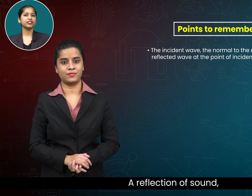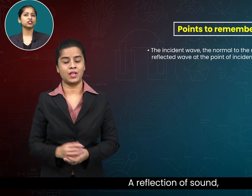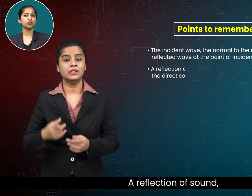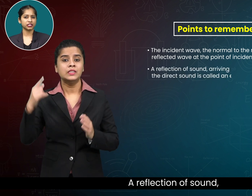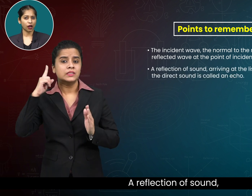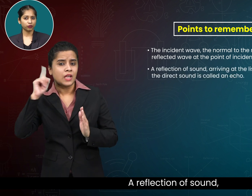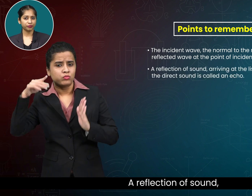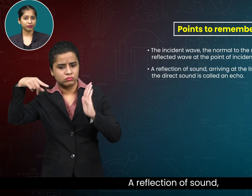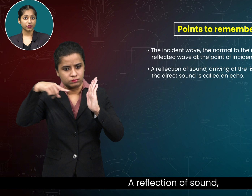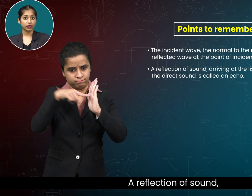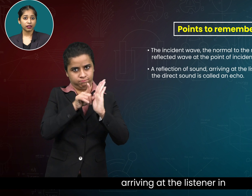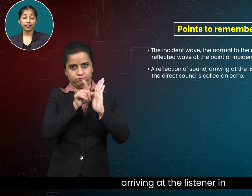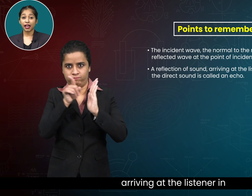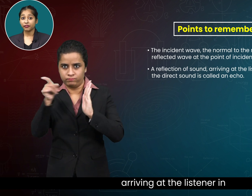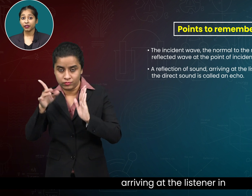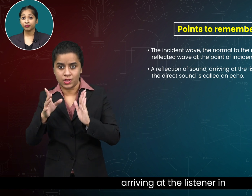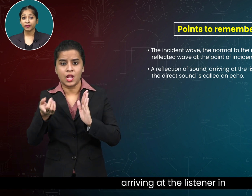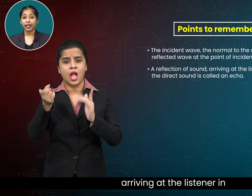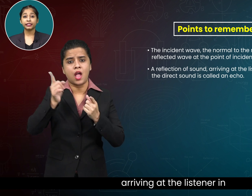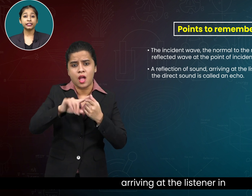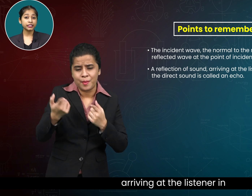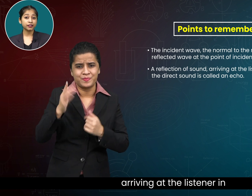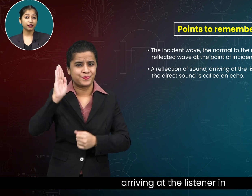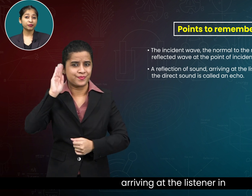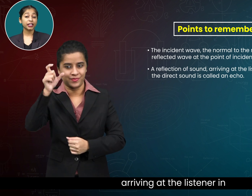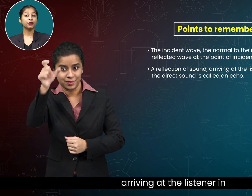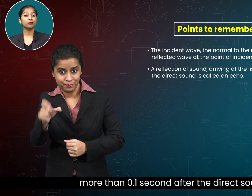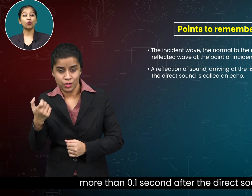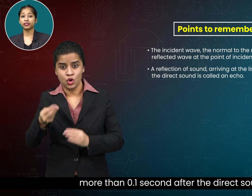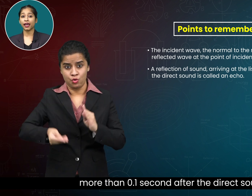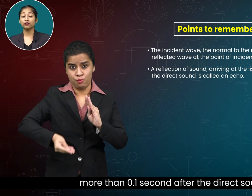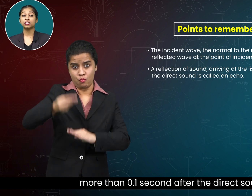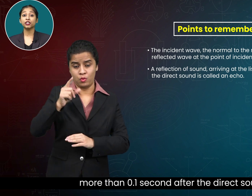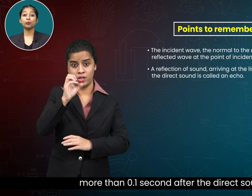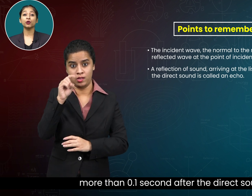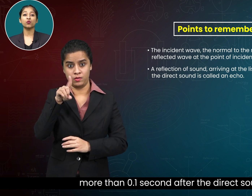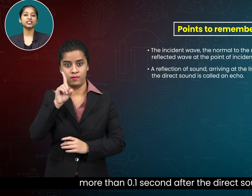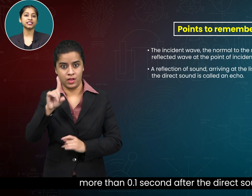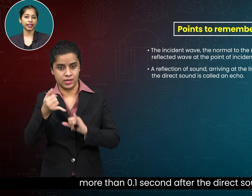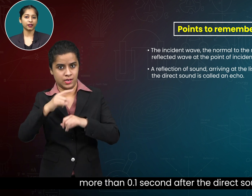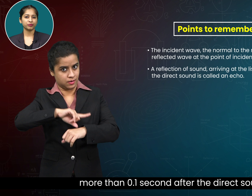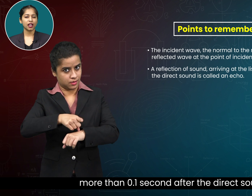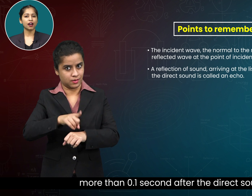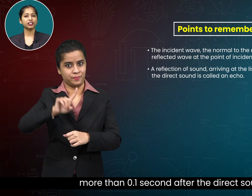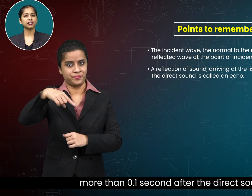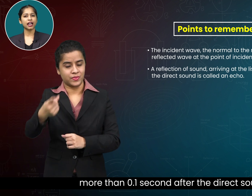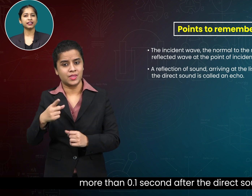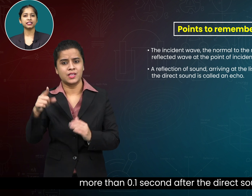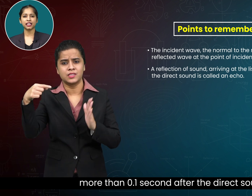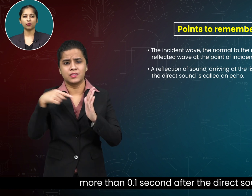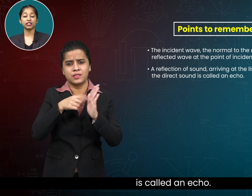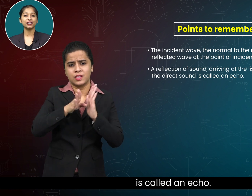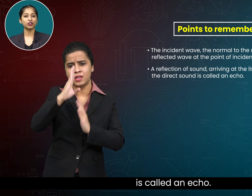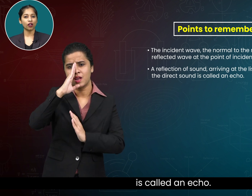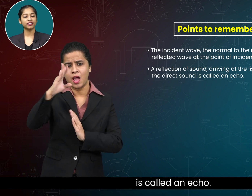A reflection of sound arriving at the listener in more than 0.1 second after the